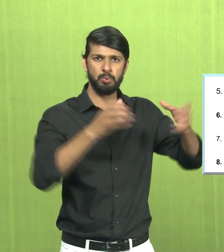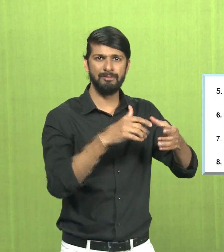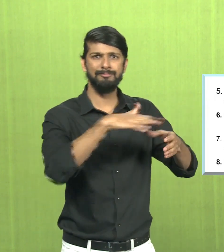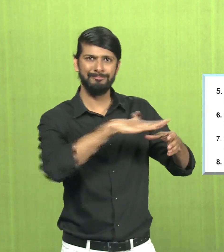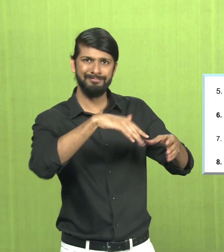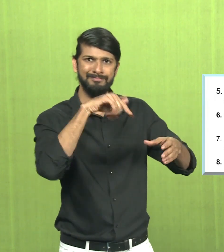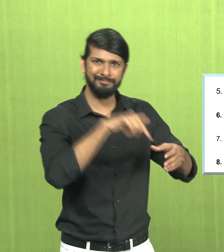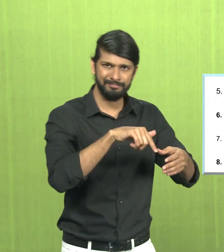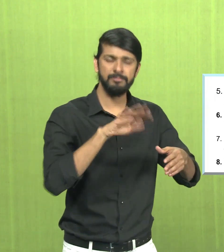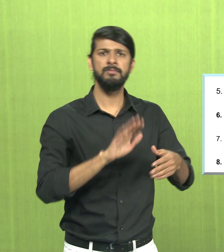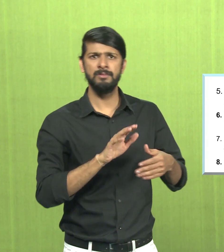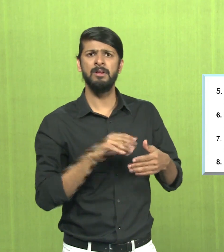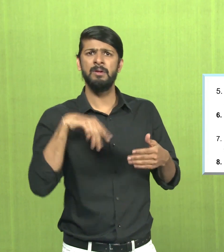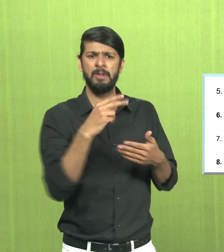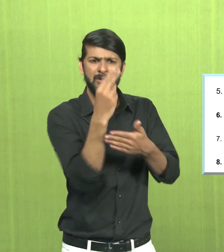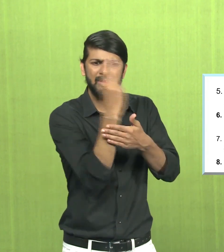The Buddhist manuscript illumination